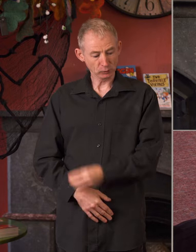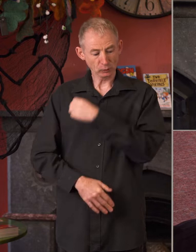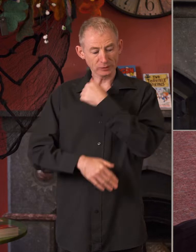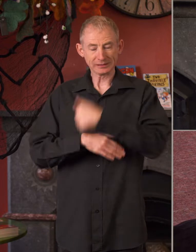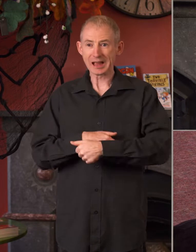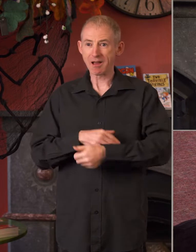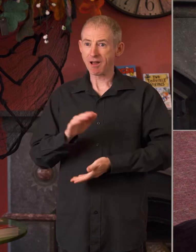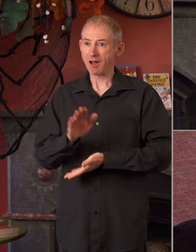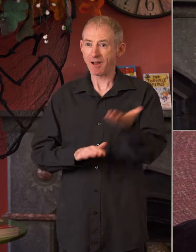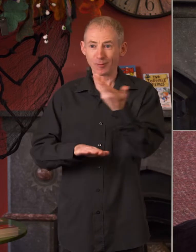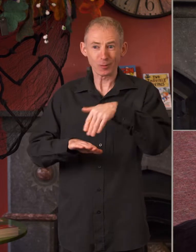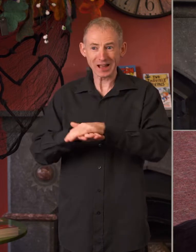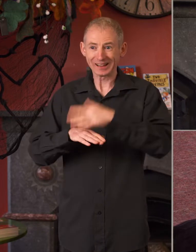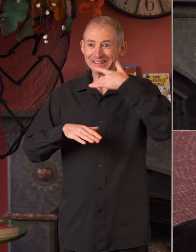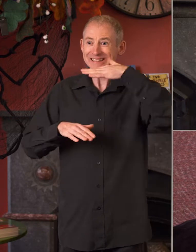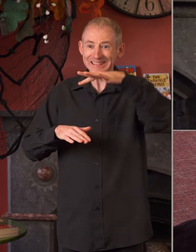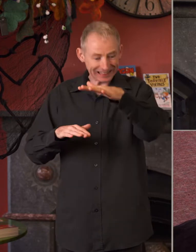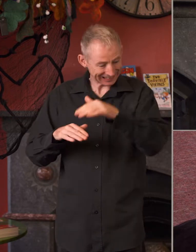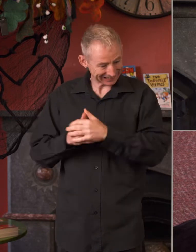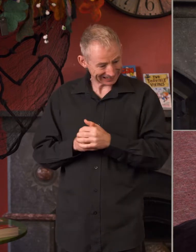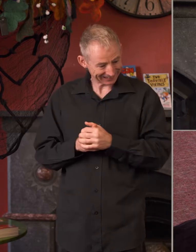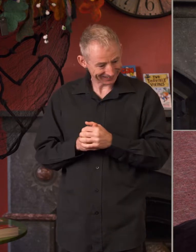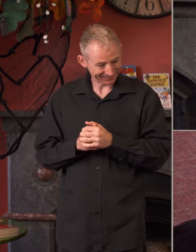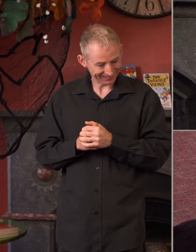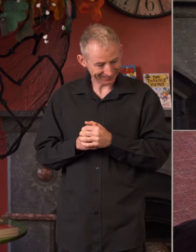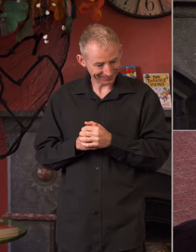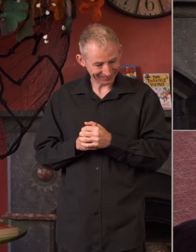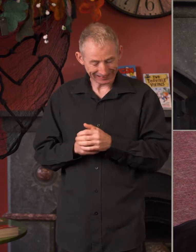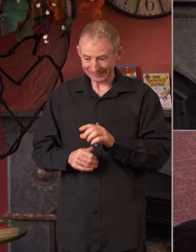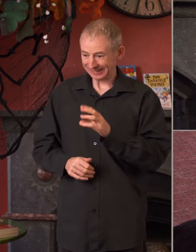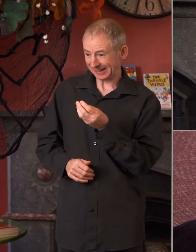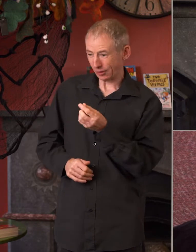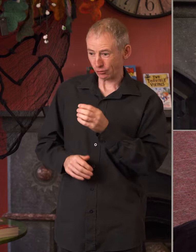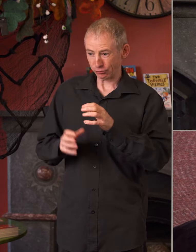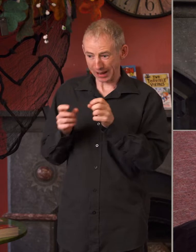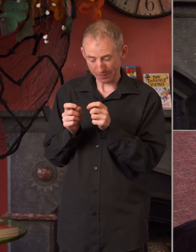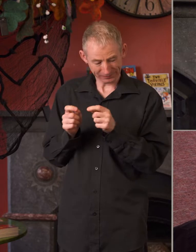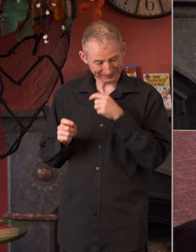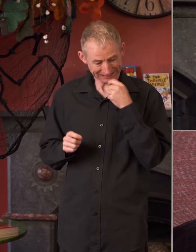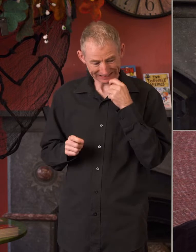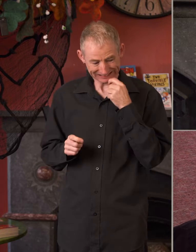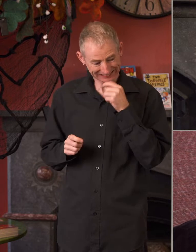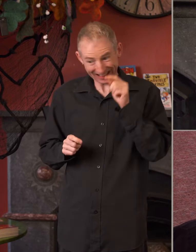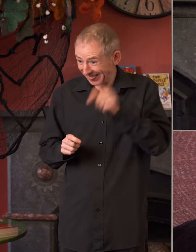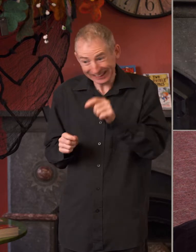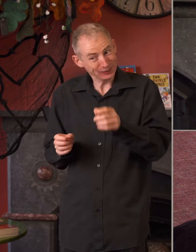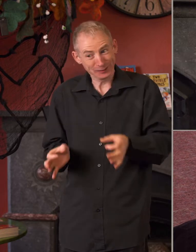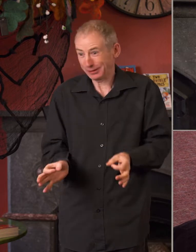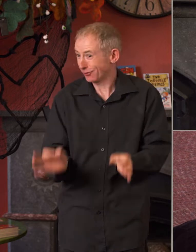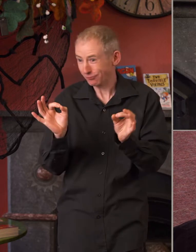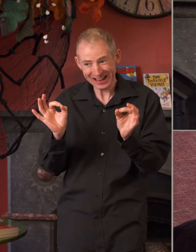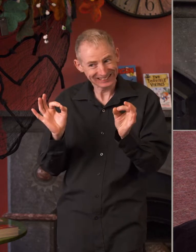Today, they're off to the sea. This is going to be so great, says Little